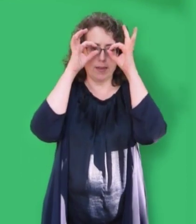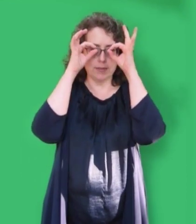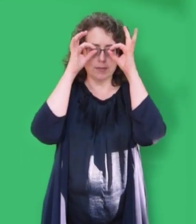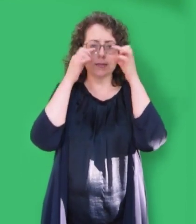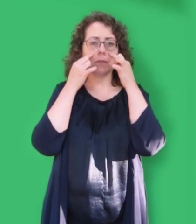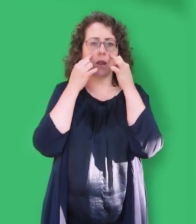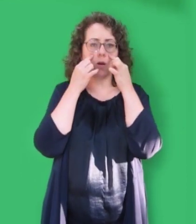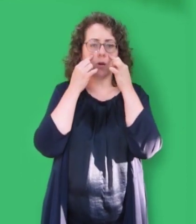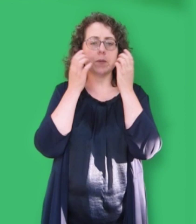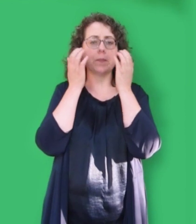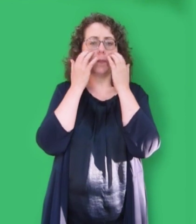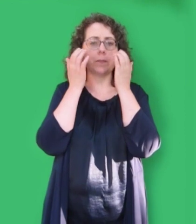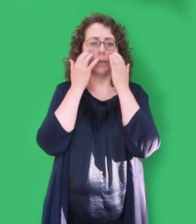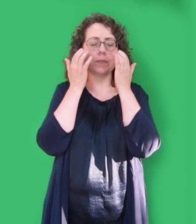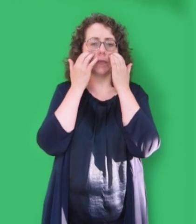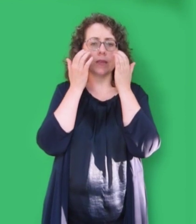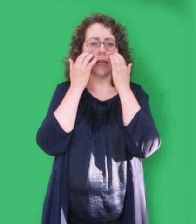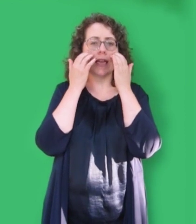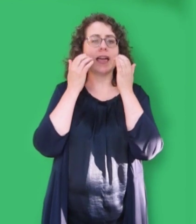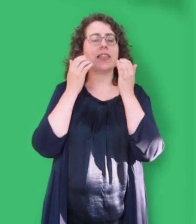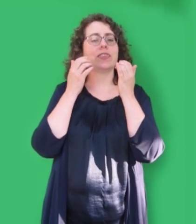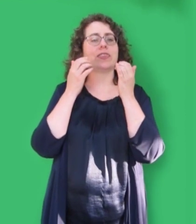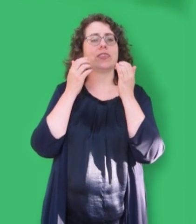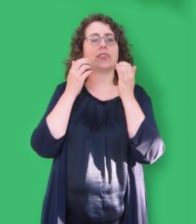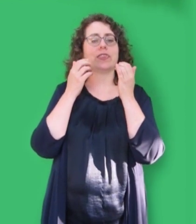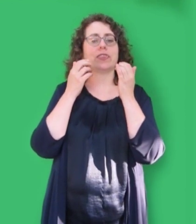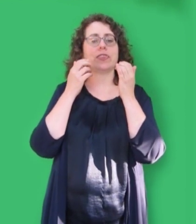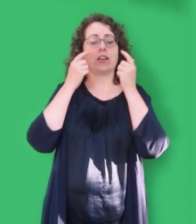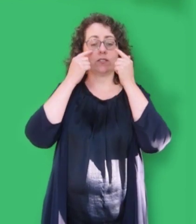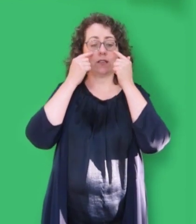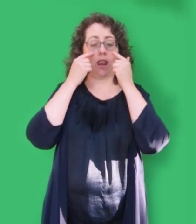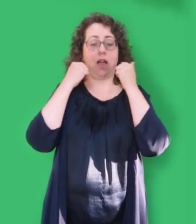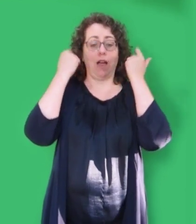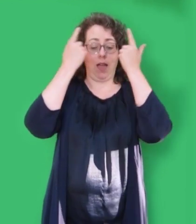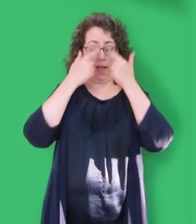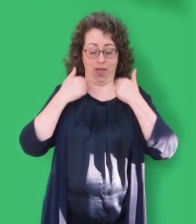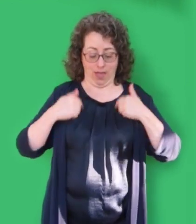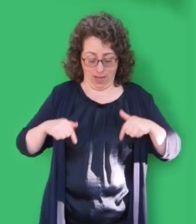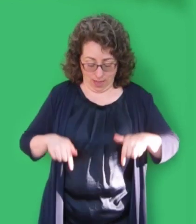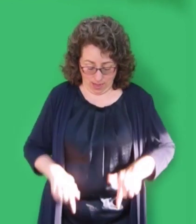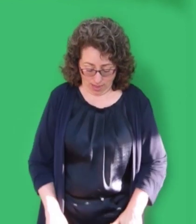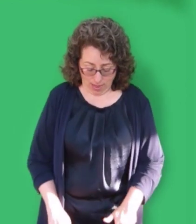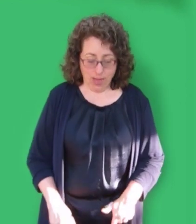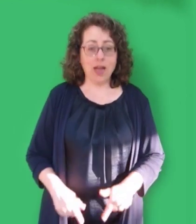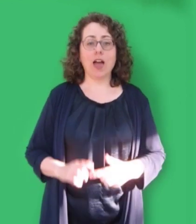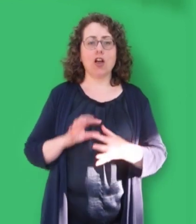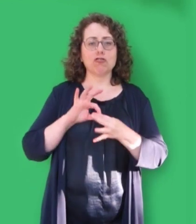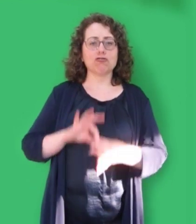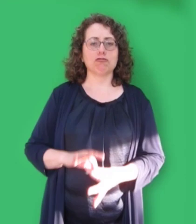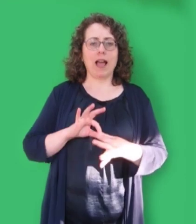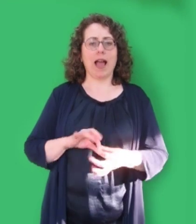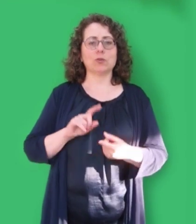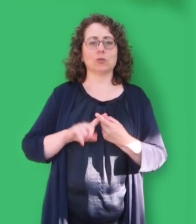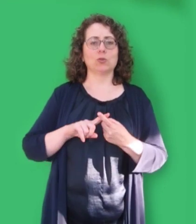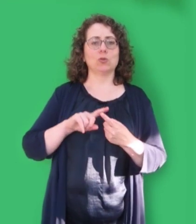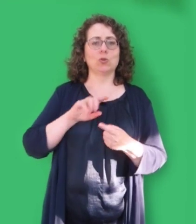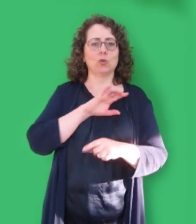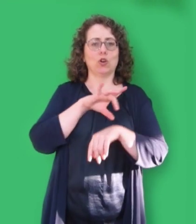cheekbones. There's an energy line that runs here all the way down off our feet that grounds us to the earth's